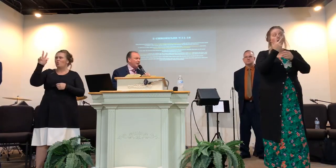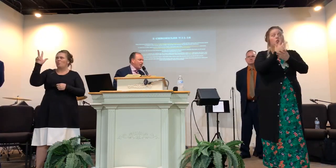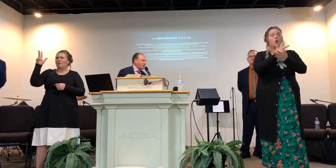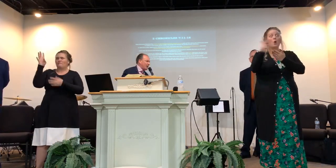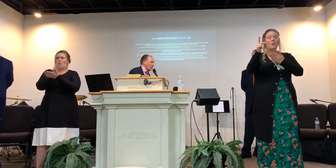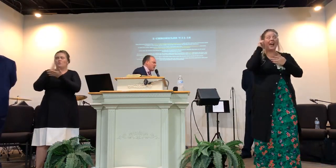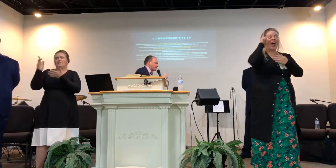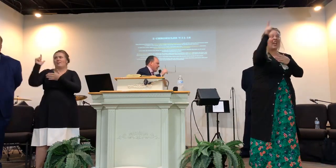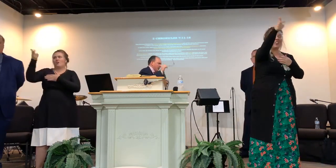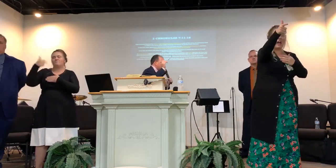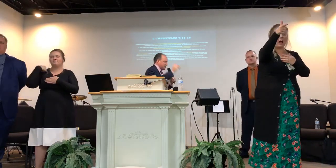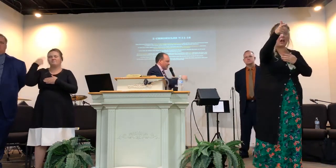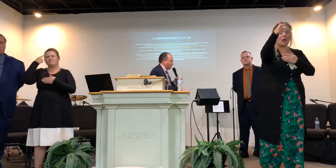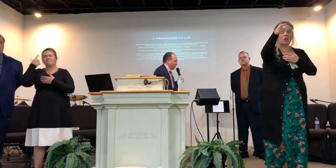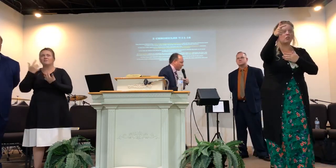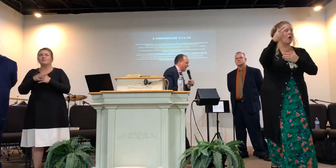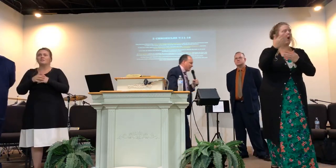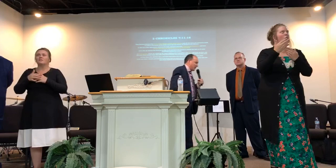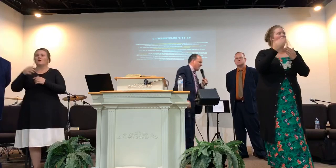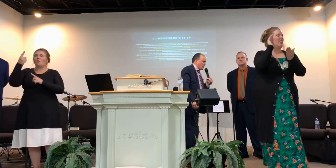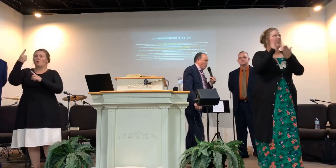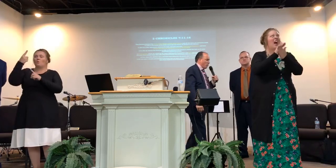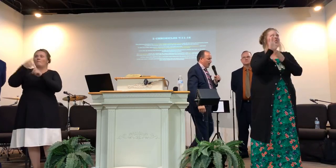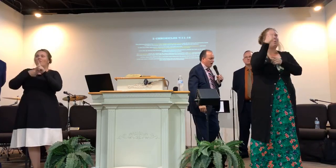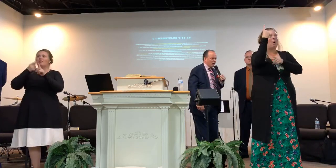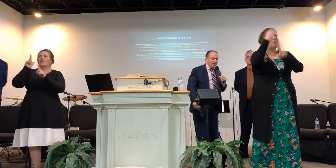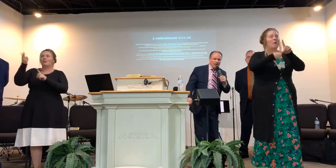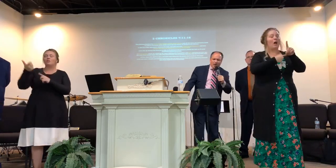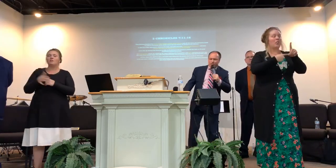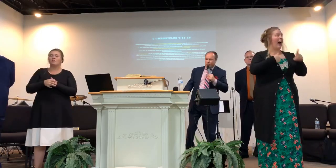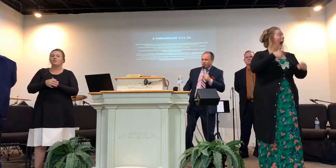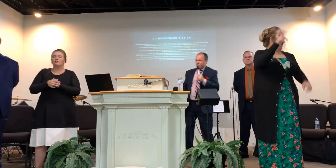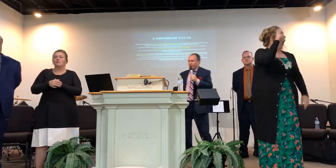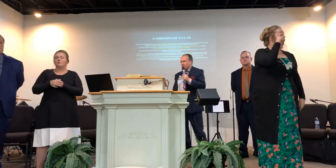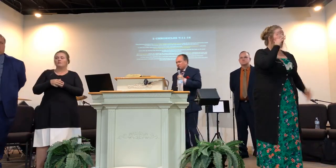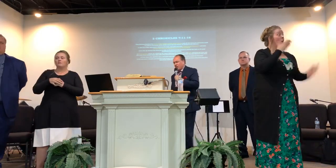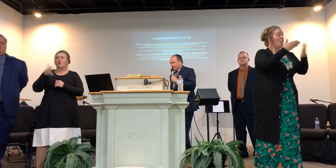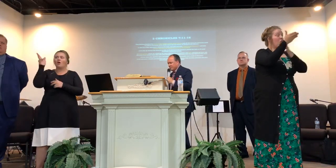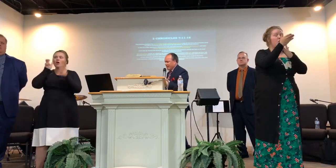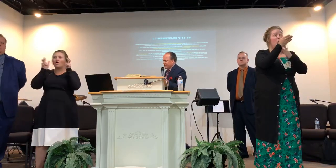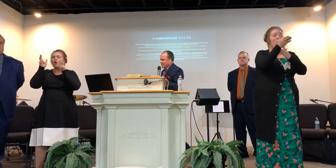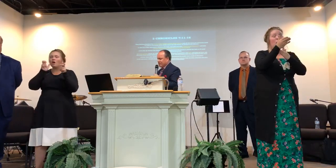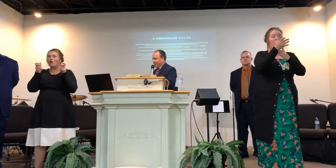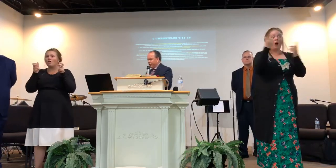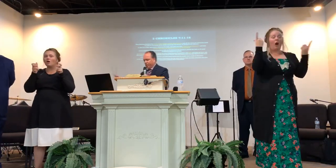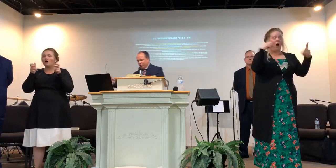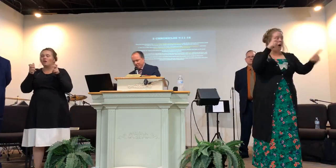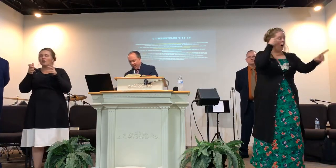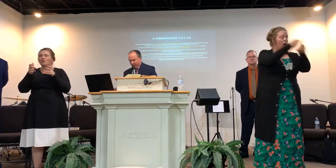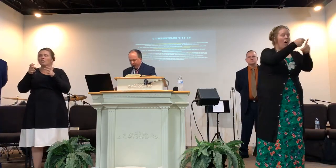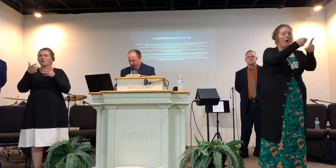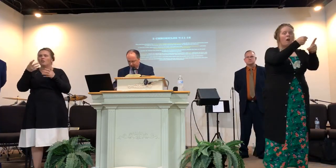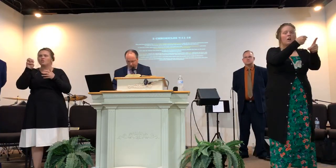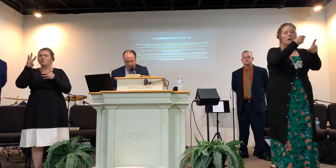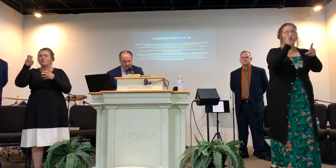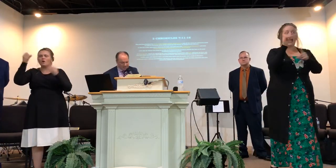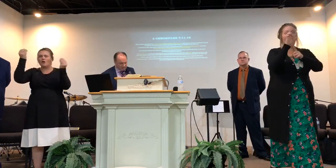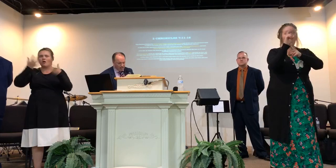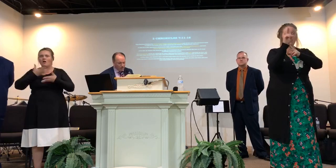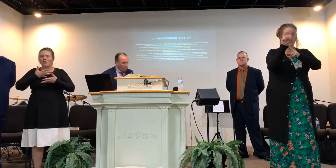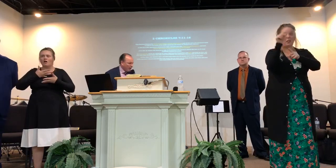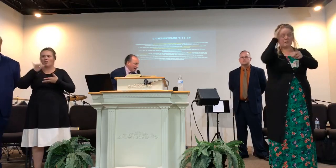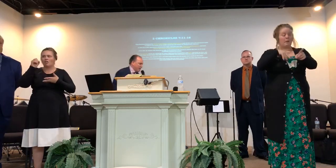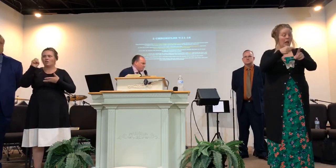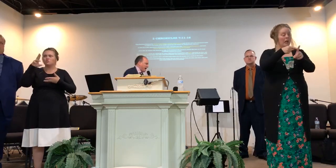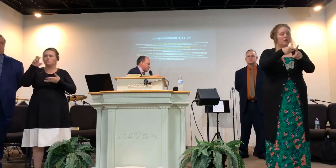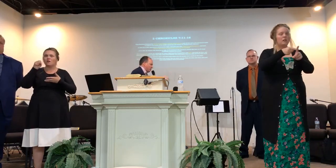3 weeks, 4 weeks later, I think it was less than a month later, we heard through the tragic circumstances of the news that Jesus